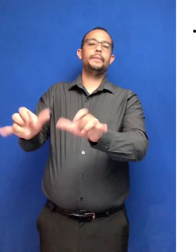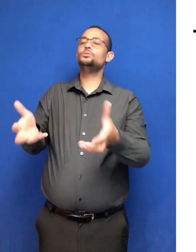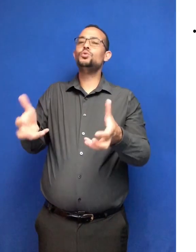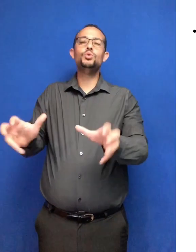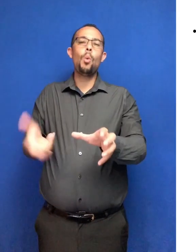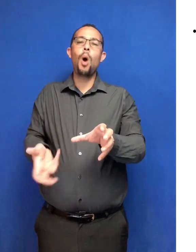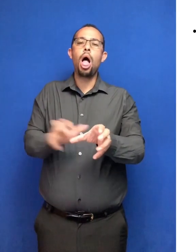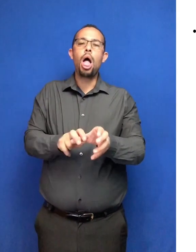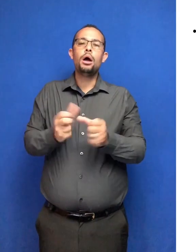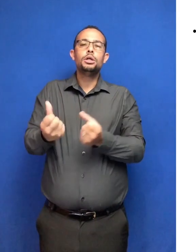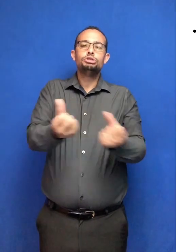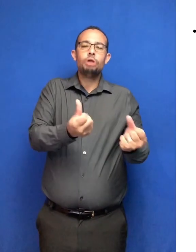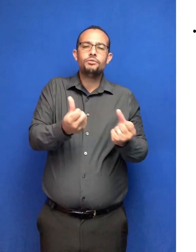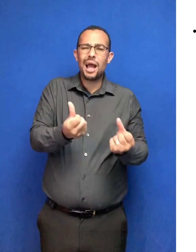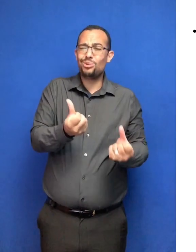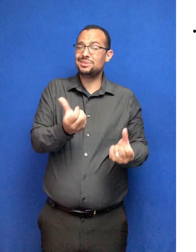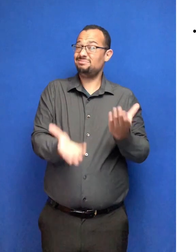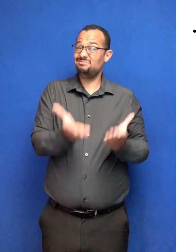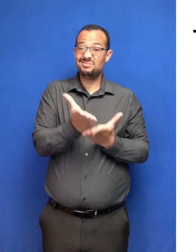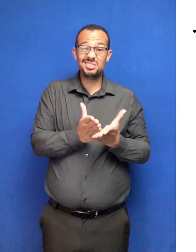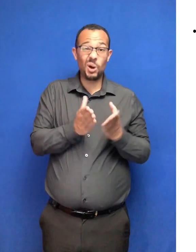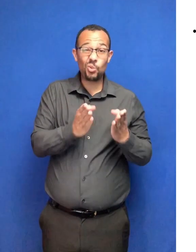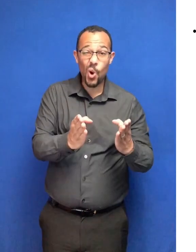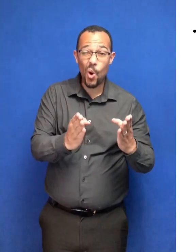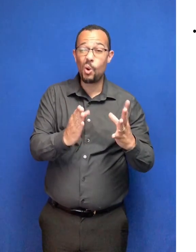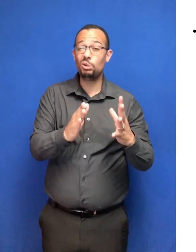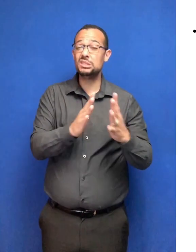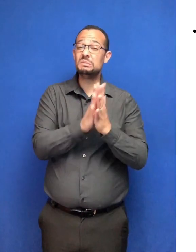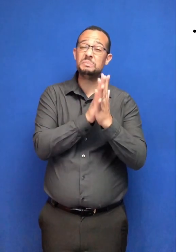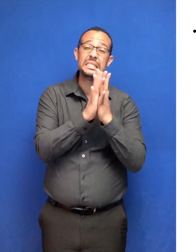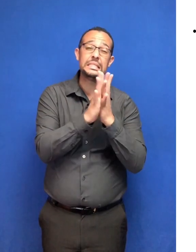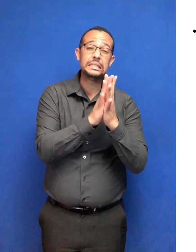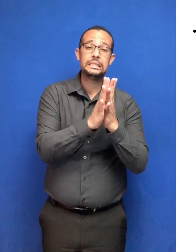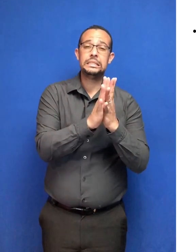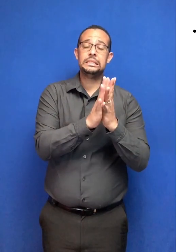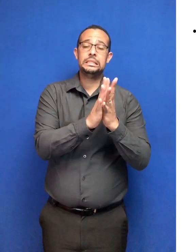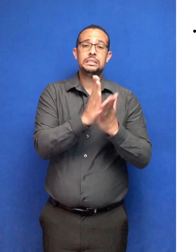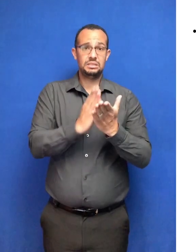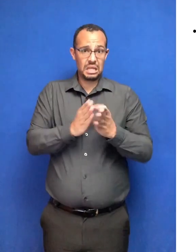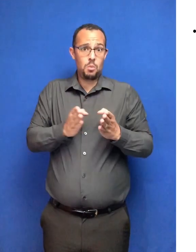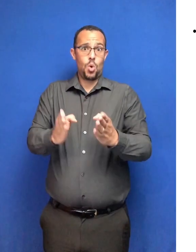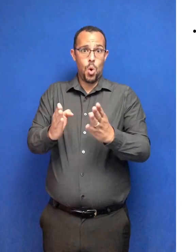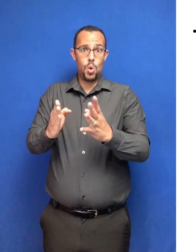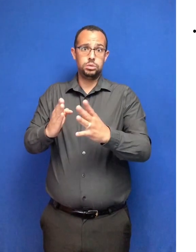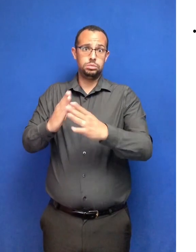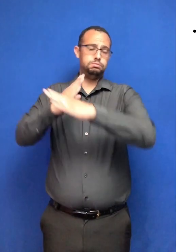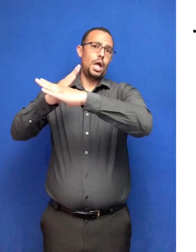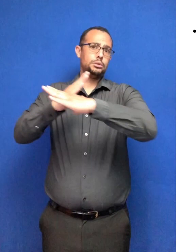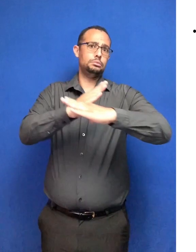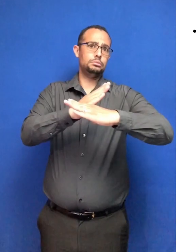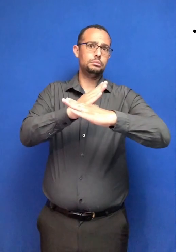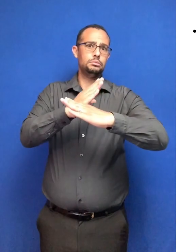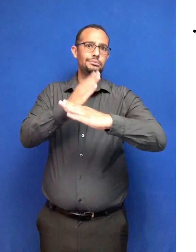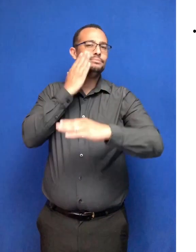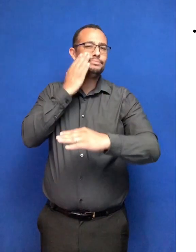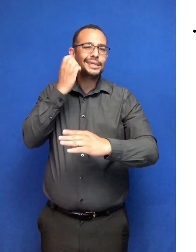driving. Things will be congested. Some things may be blocked, because even before it makes initial landfall, we have